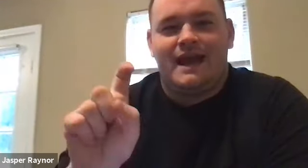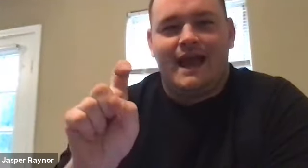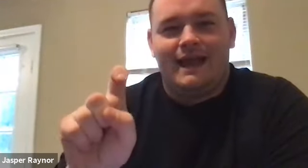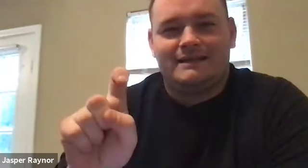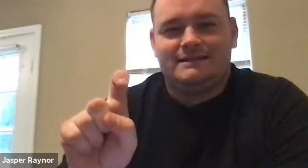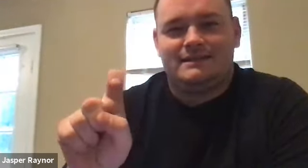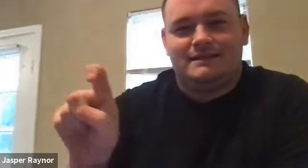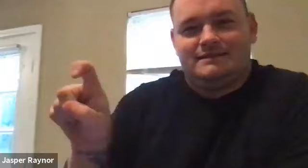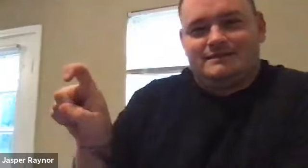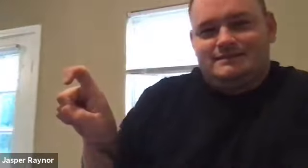X.